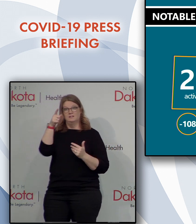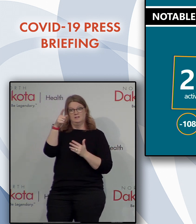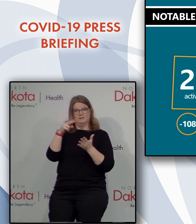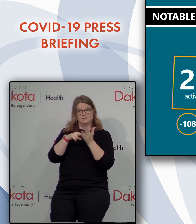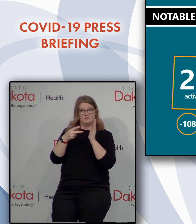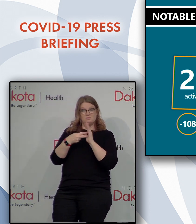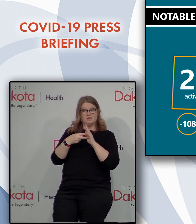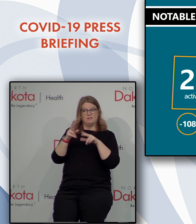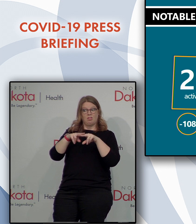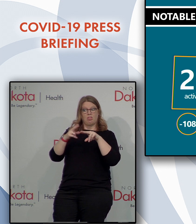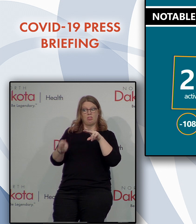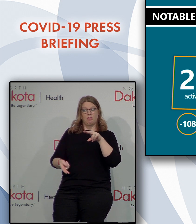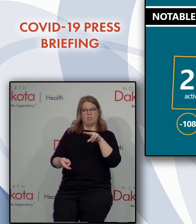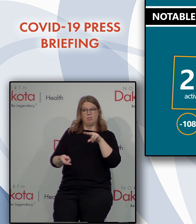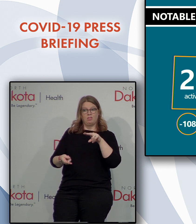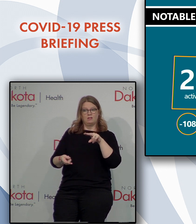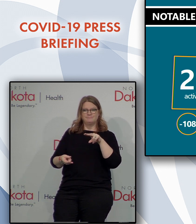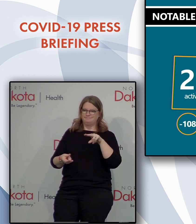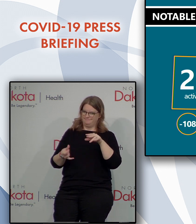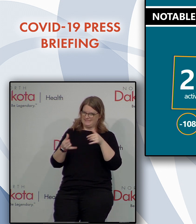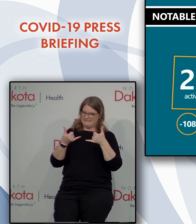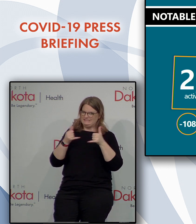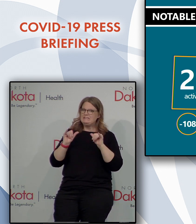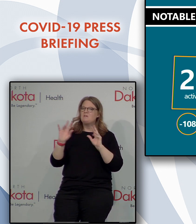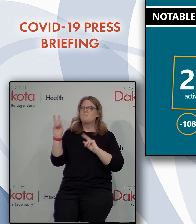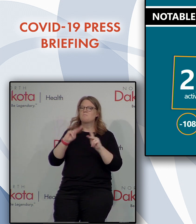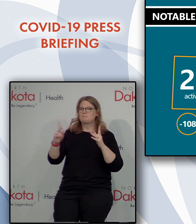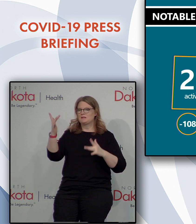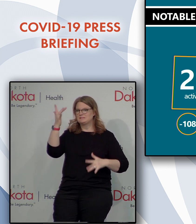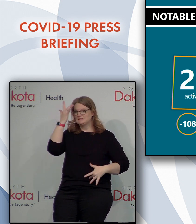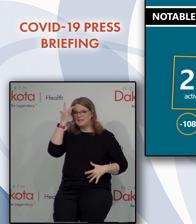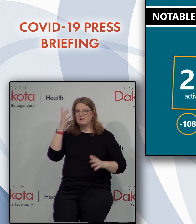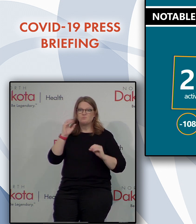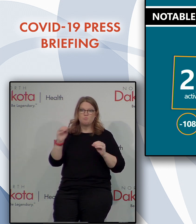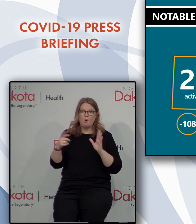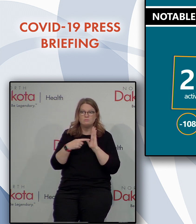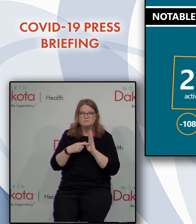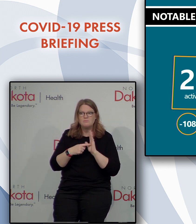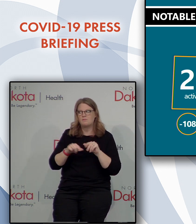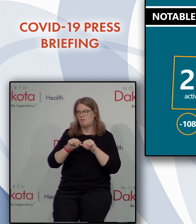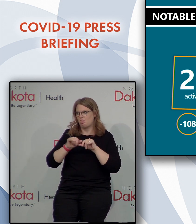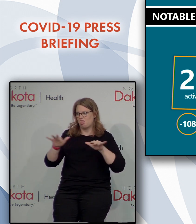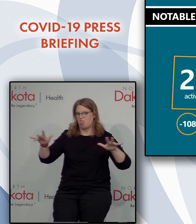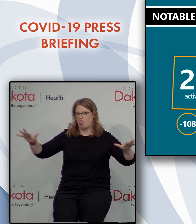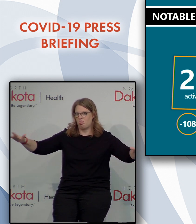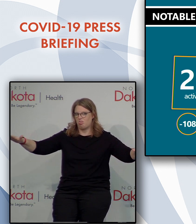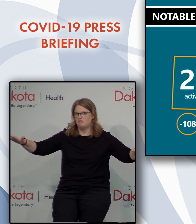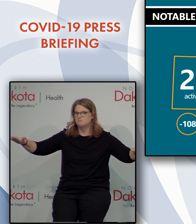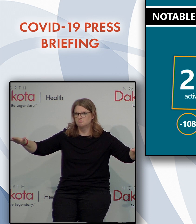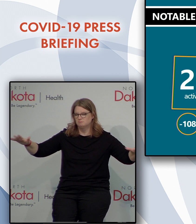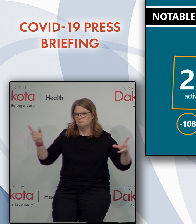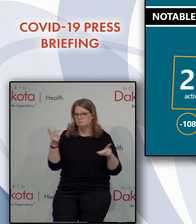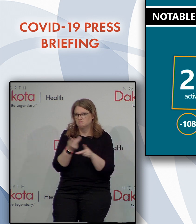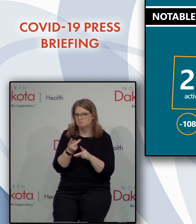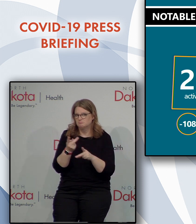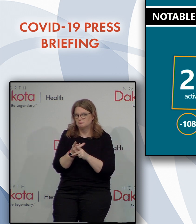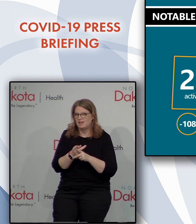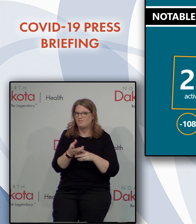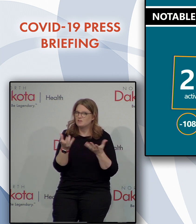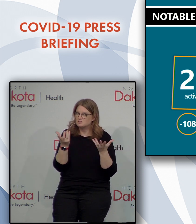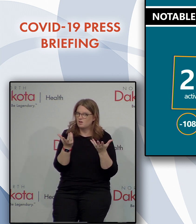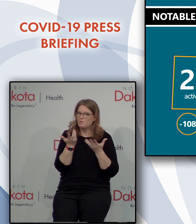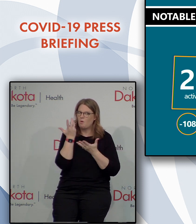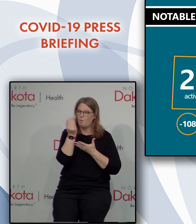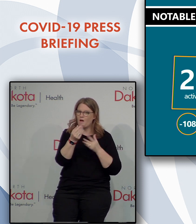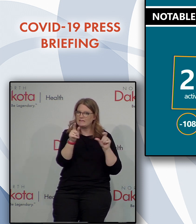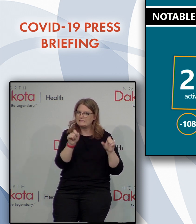aren't asymptomatic spreaders out there. So it's important for everyone to think about how testing can help them get through the holidays and